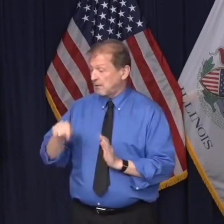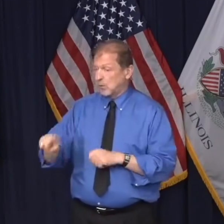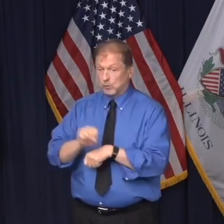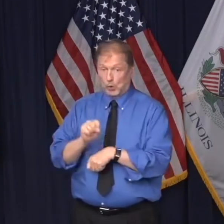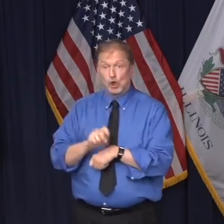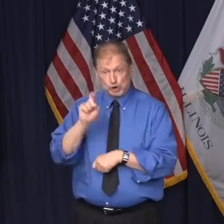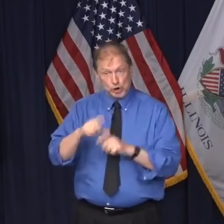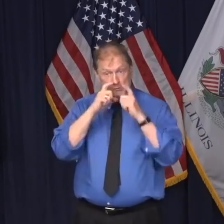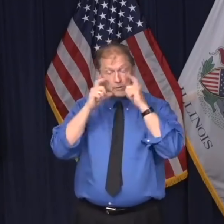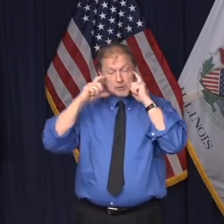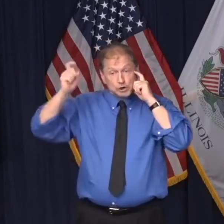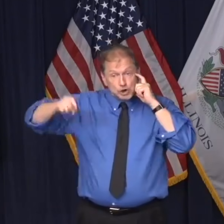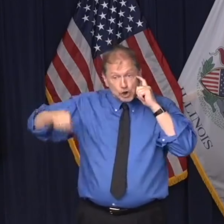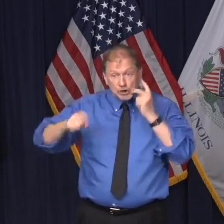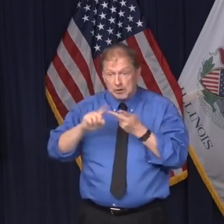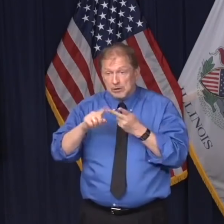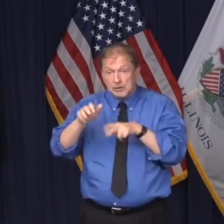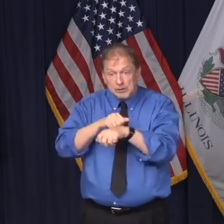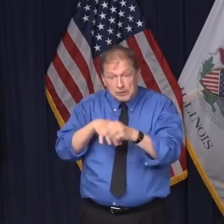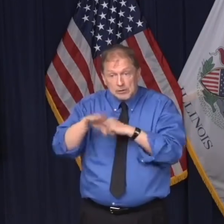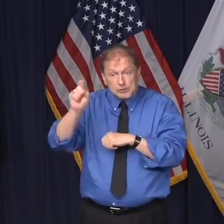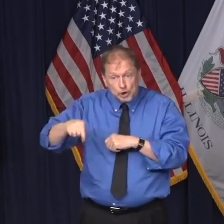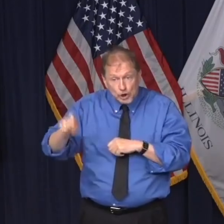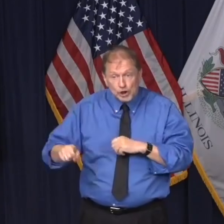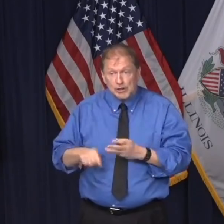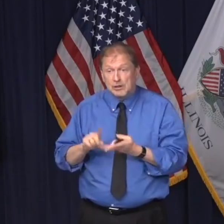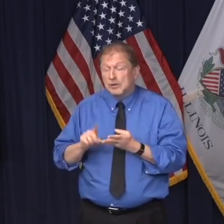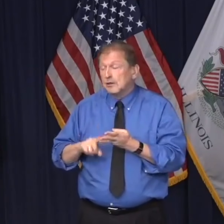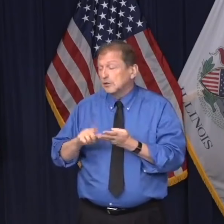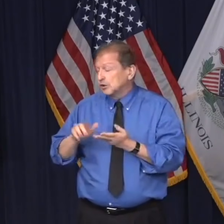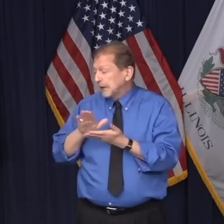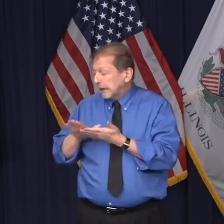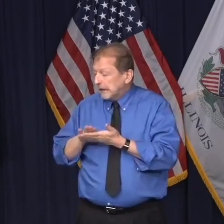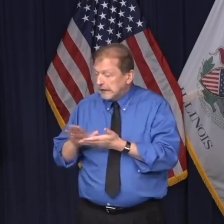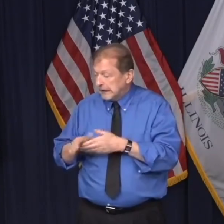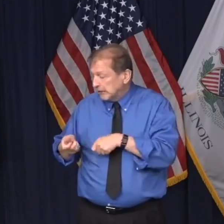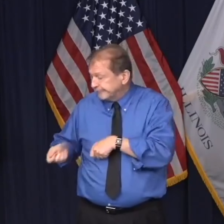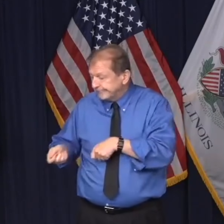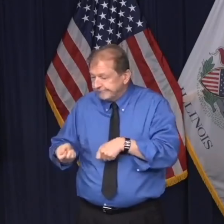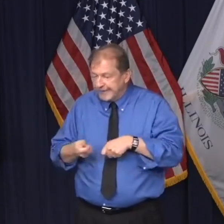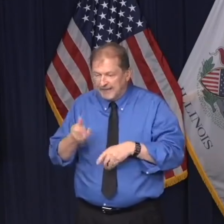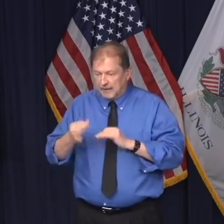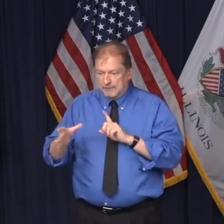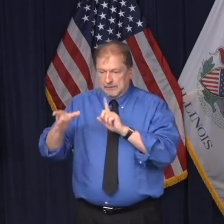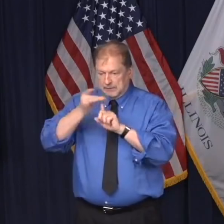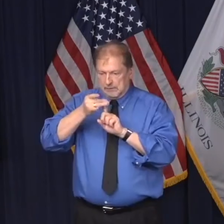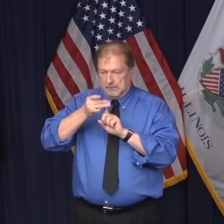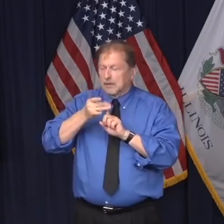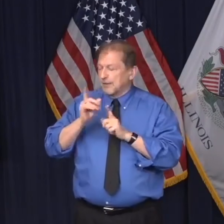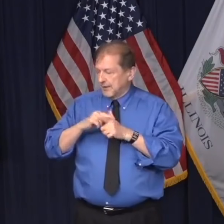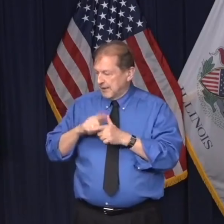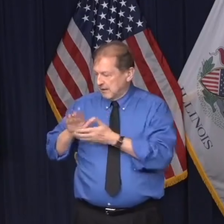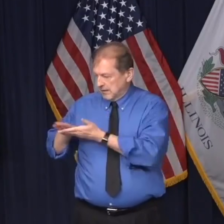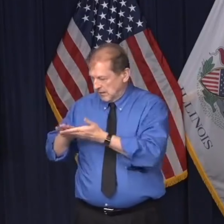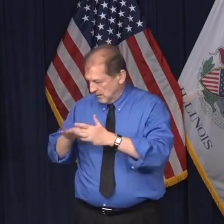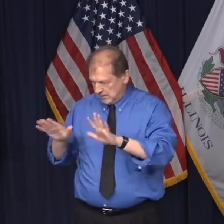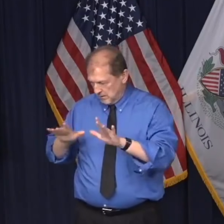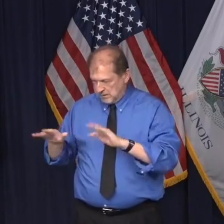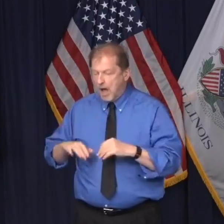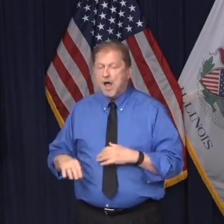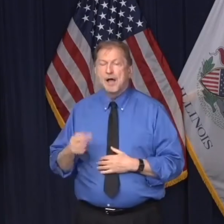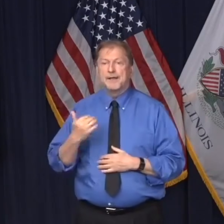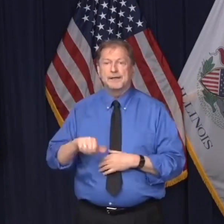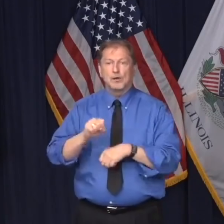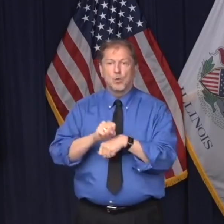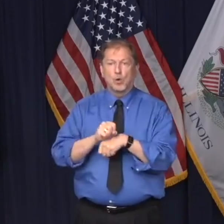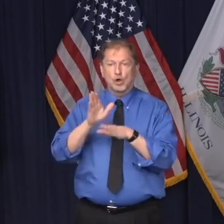facilities. Everybody should have PPE available to them. They should be cleaned if there is an outbreak. And of course, the workers there who